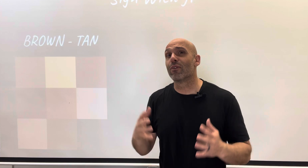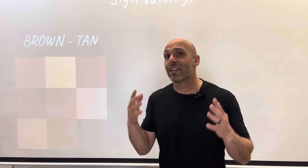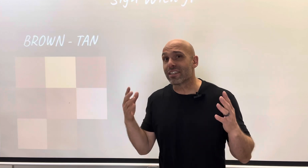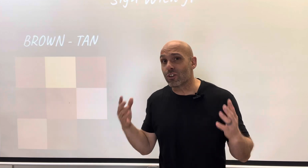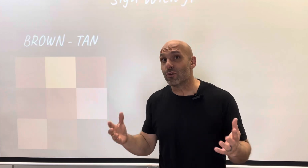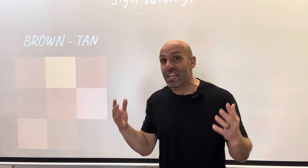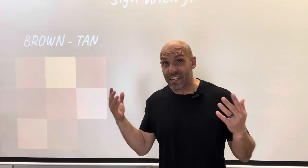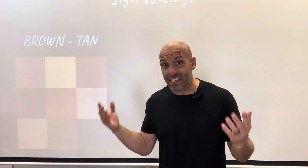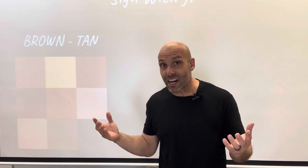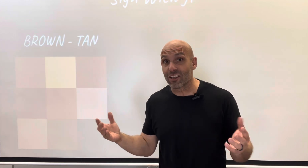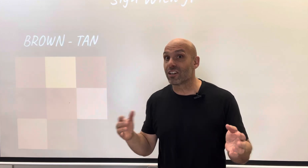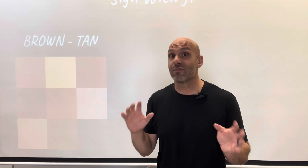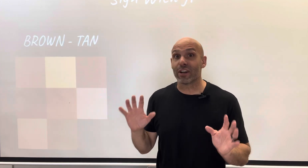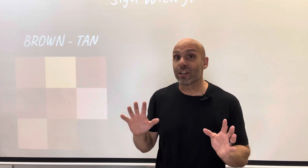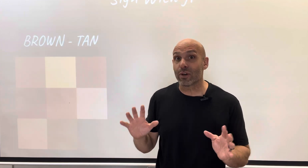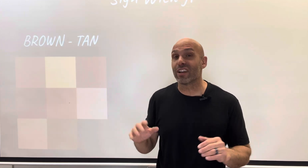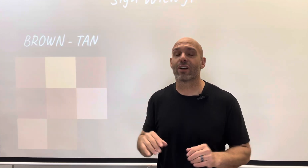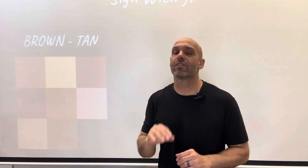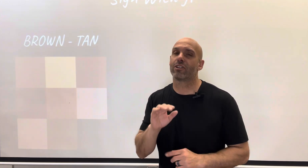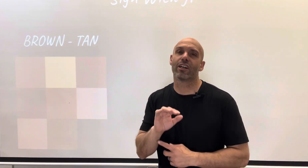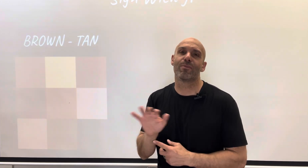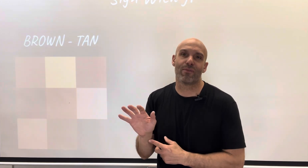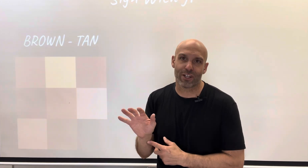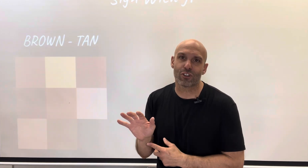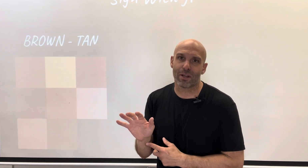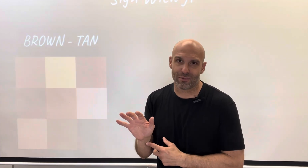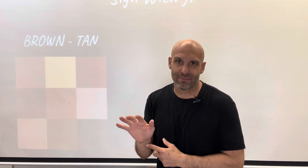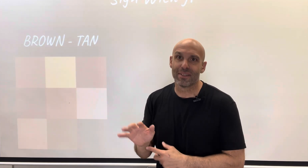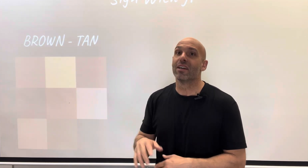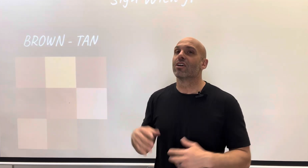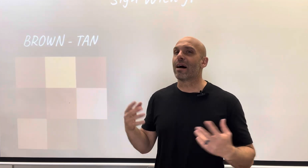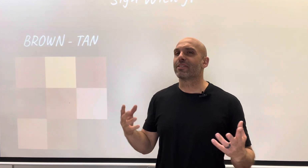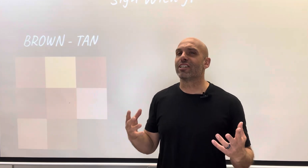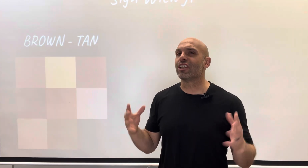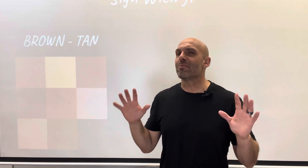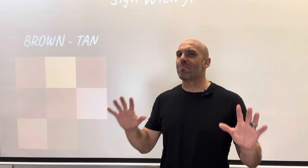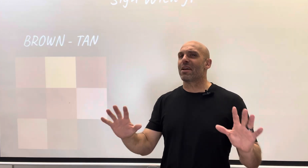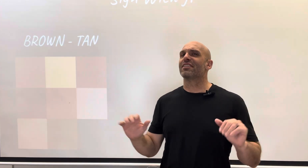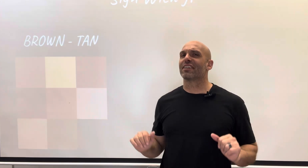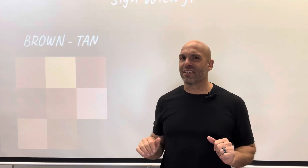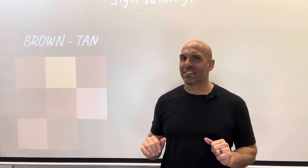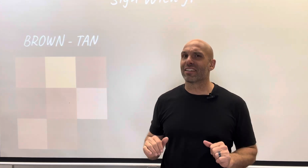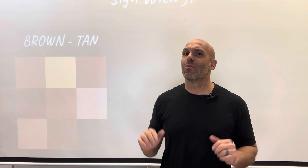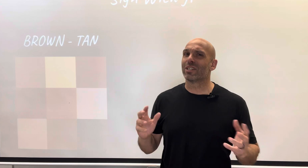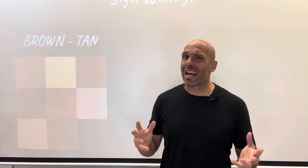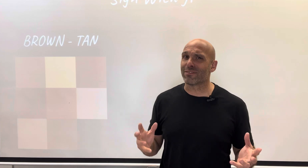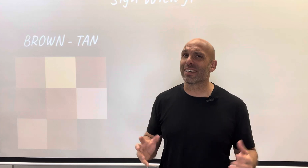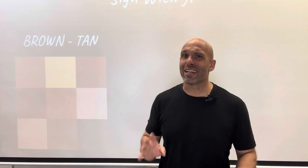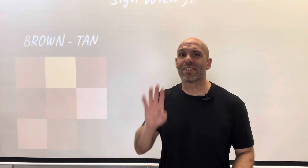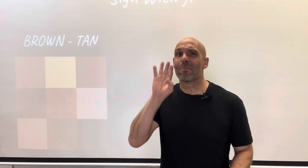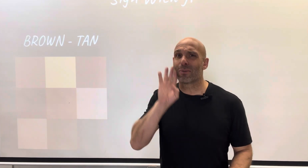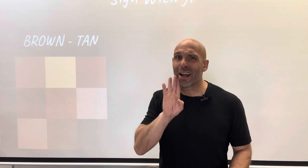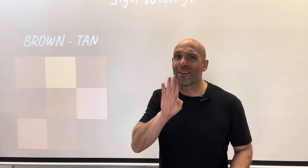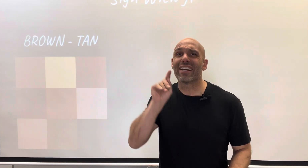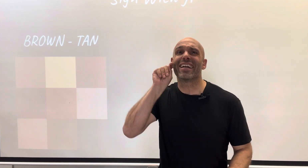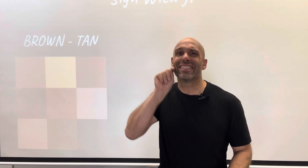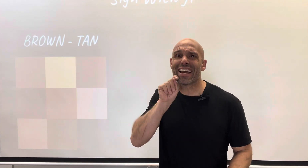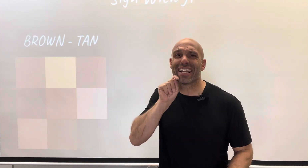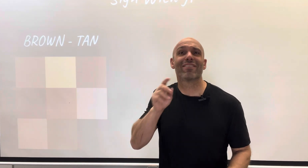different, unique colors, very creative colors, they're going to be finger spelled. I'm teaching basic colors, which have signs. Brown and tan have